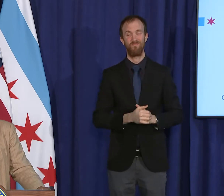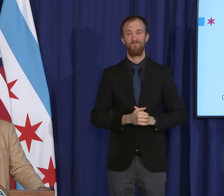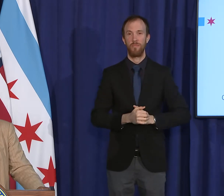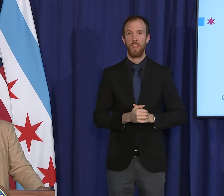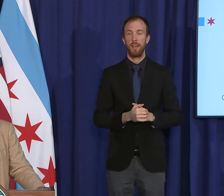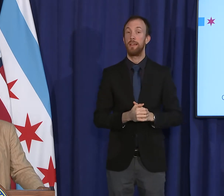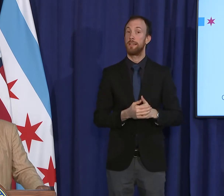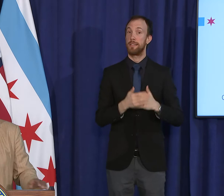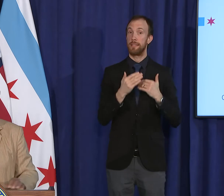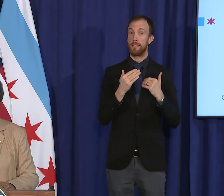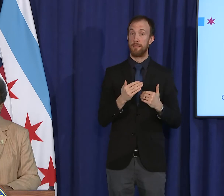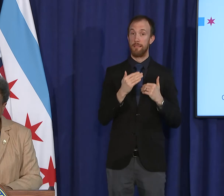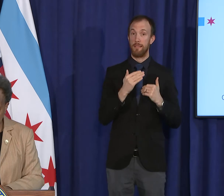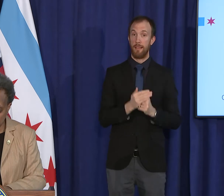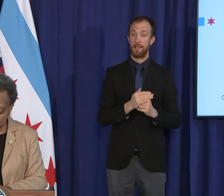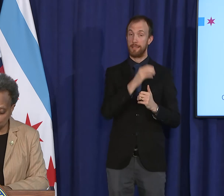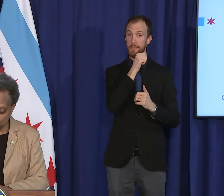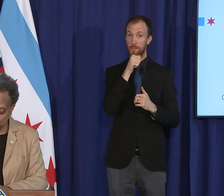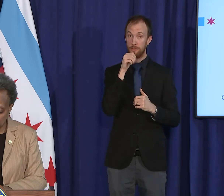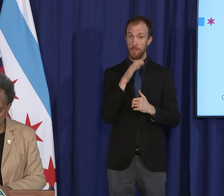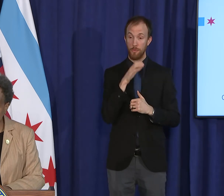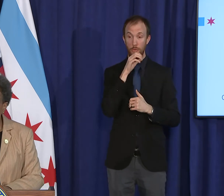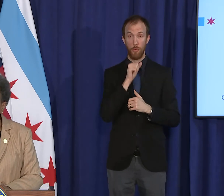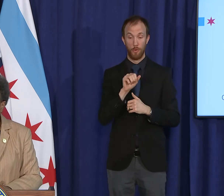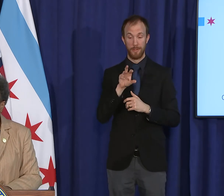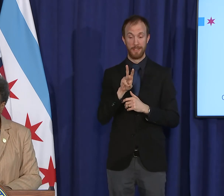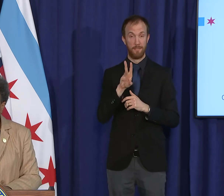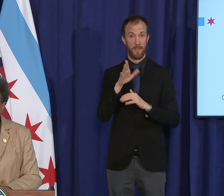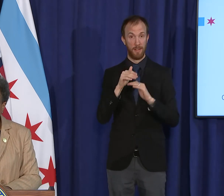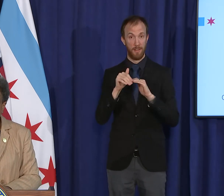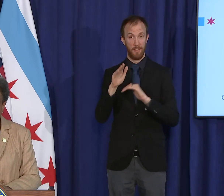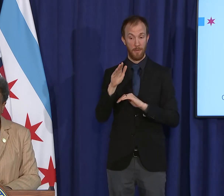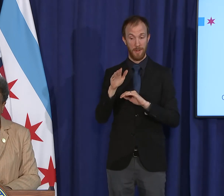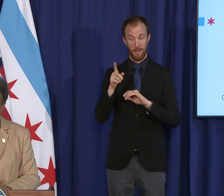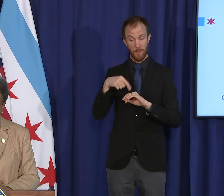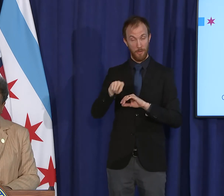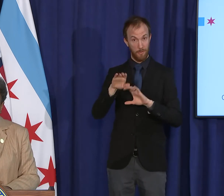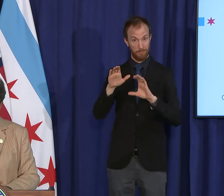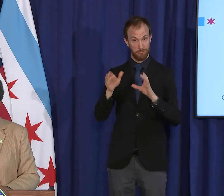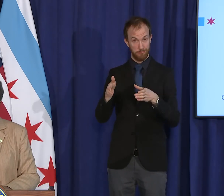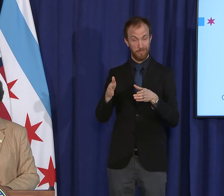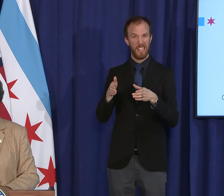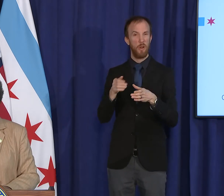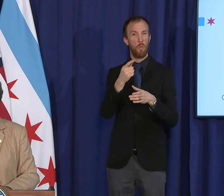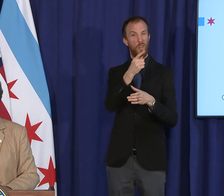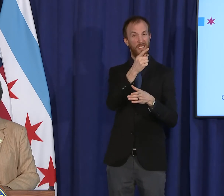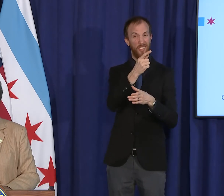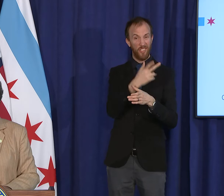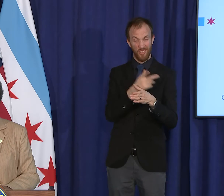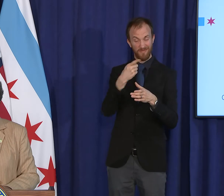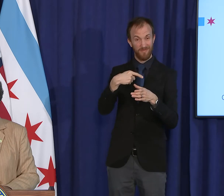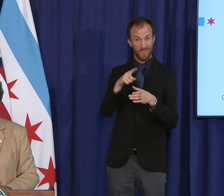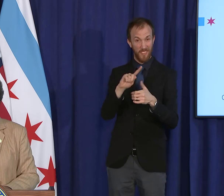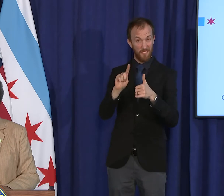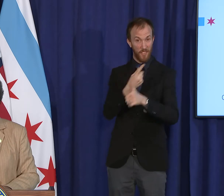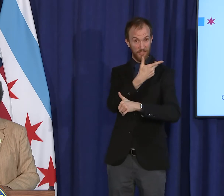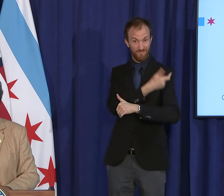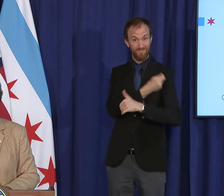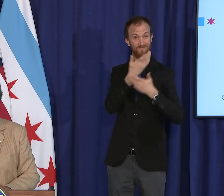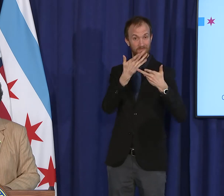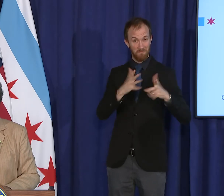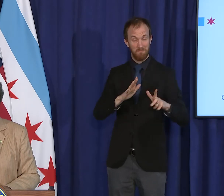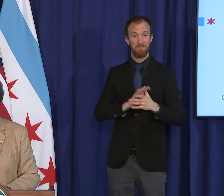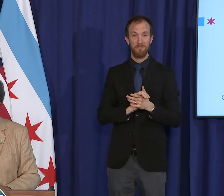in 3 Chicagoans aged 65 and older have received at least their first dose. This is great progress, but it's